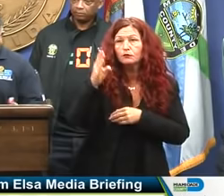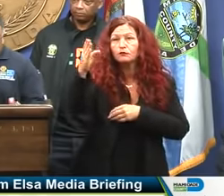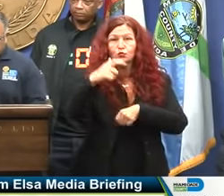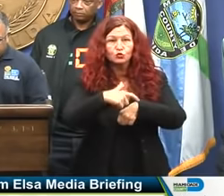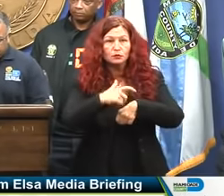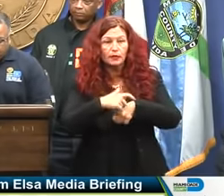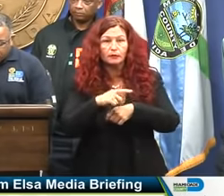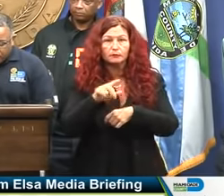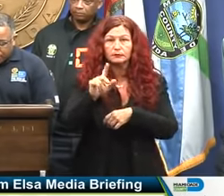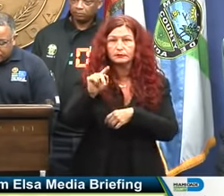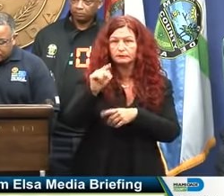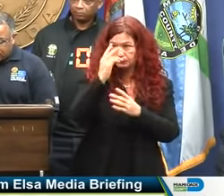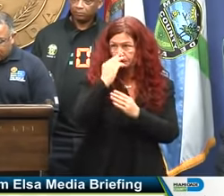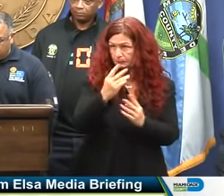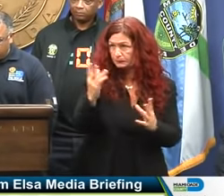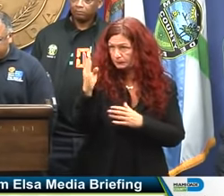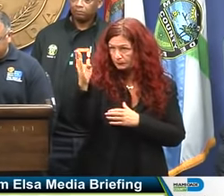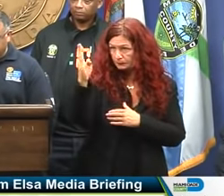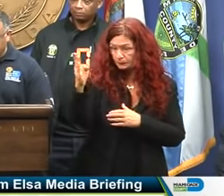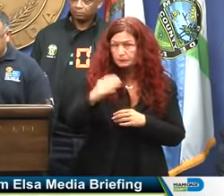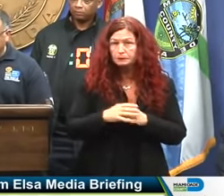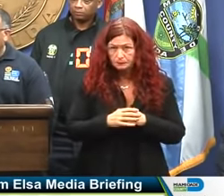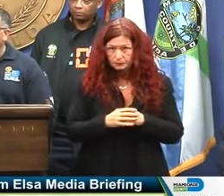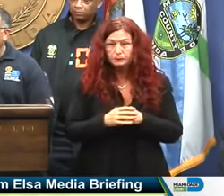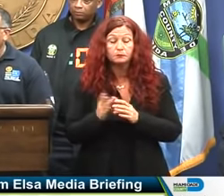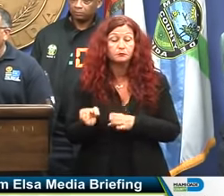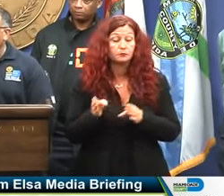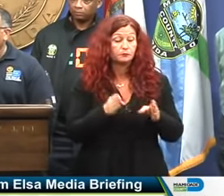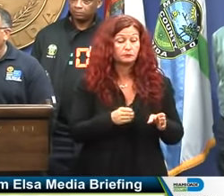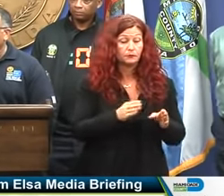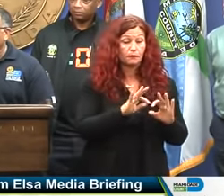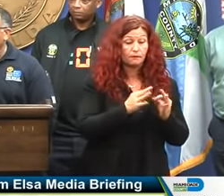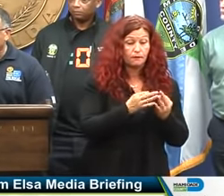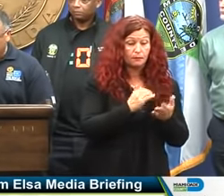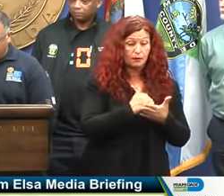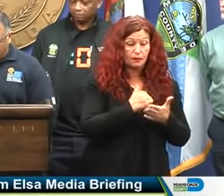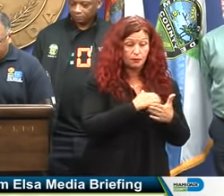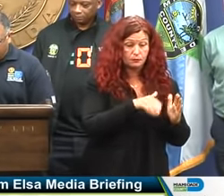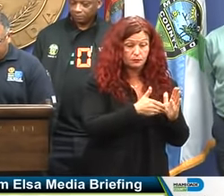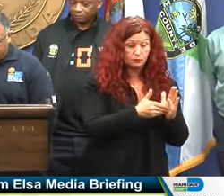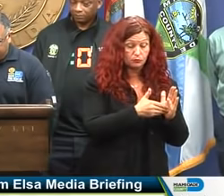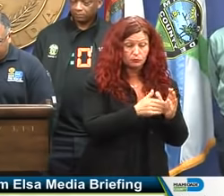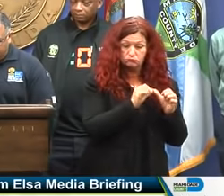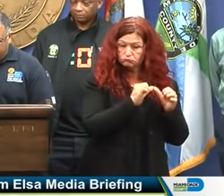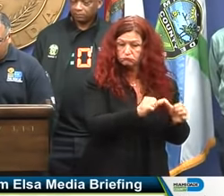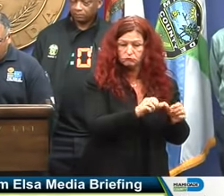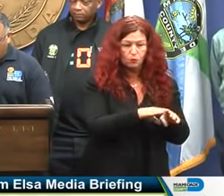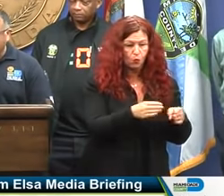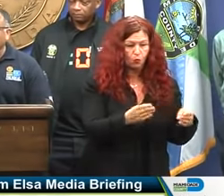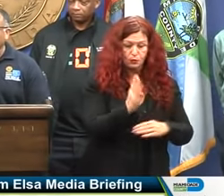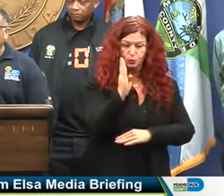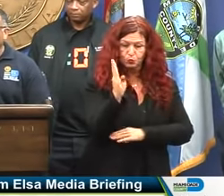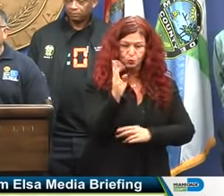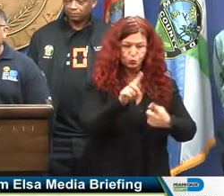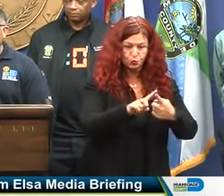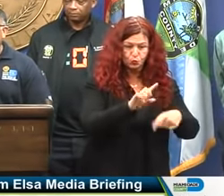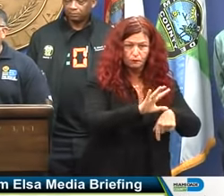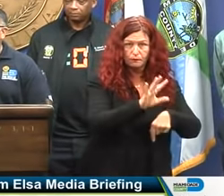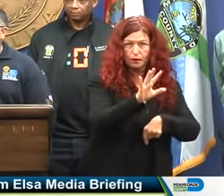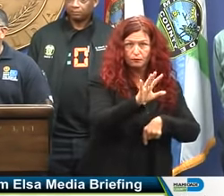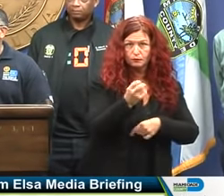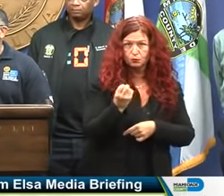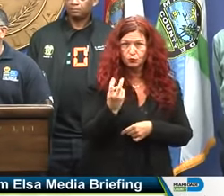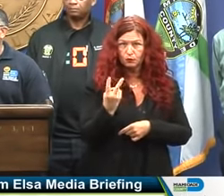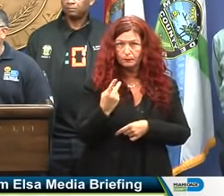Details on future briefings. The Family Assistance Center will maintain service hours between 12 p.m. and 5 p.m. daily. Our total number of